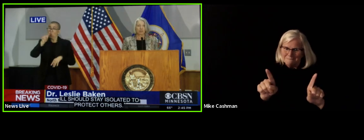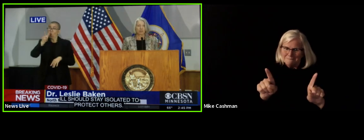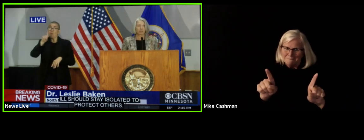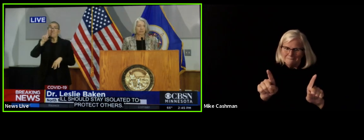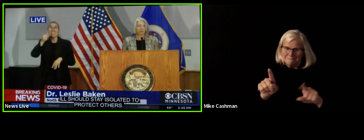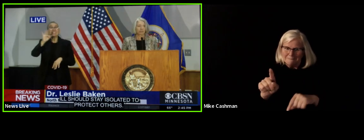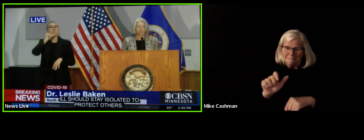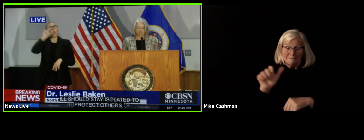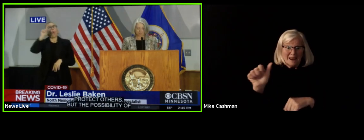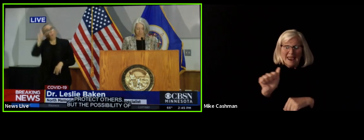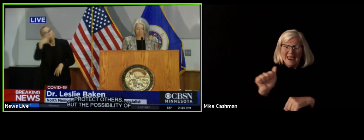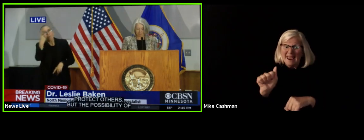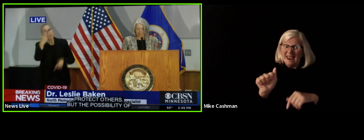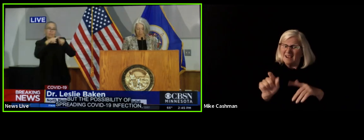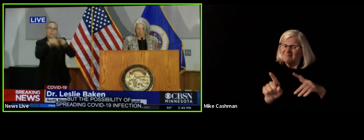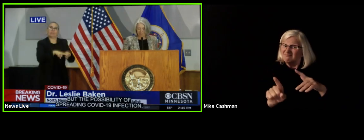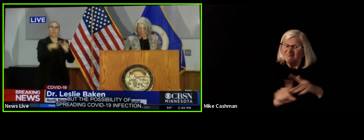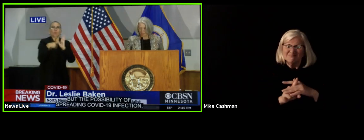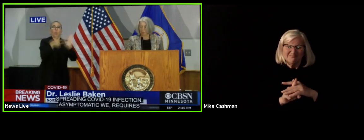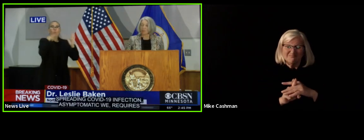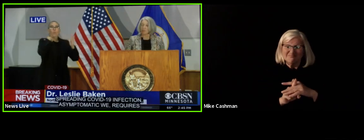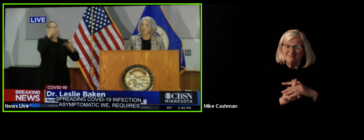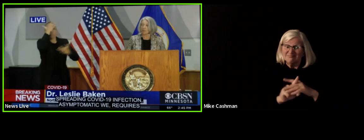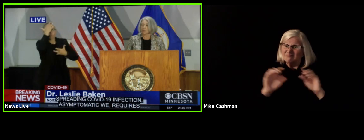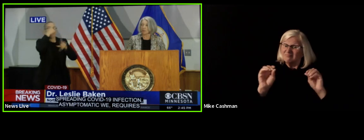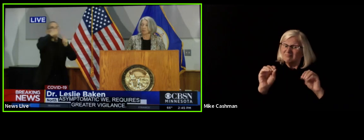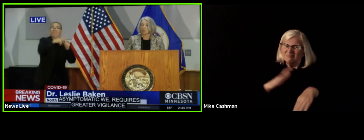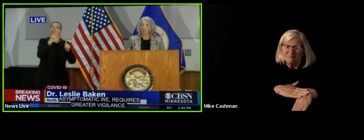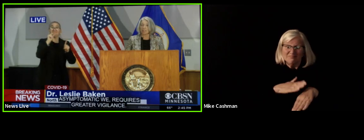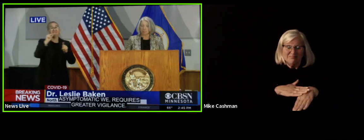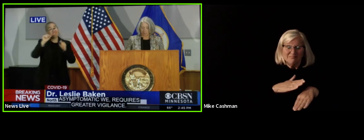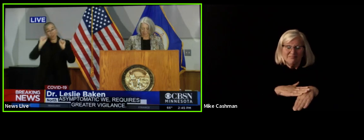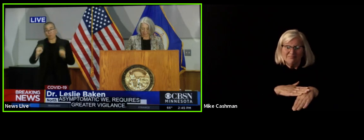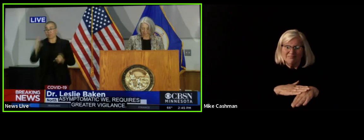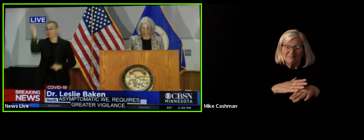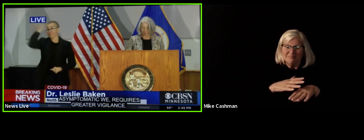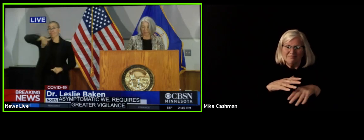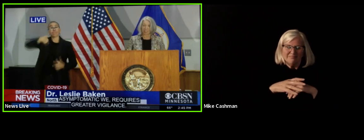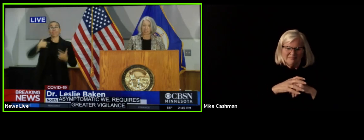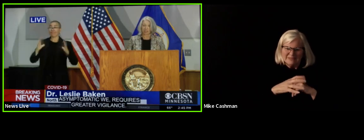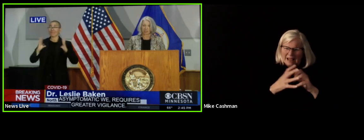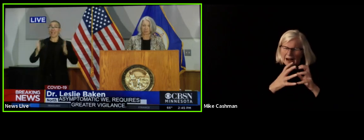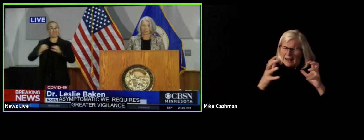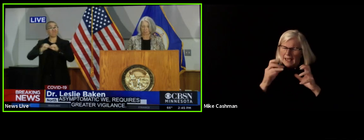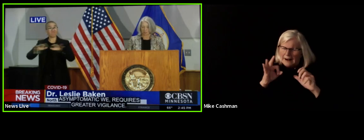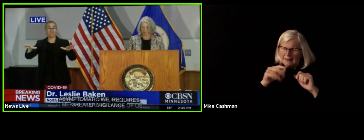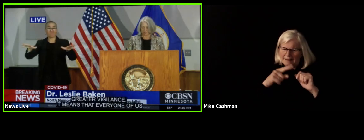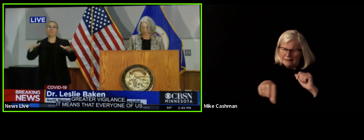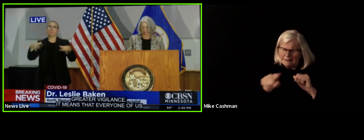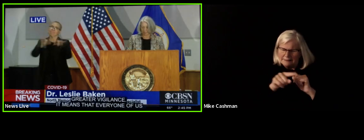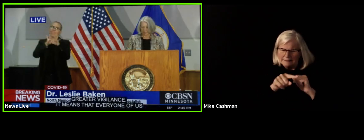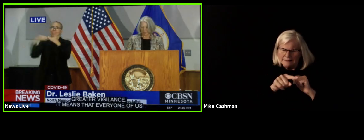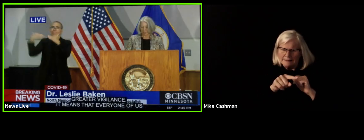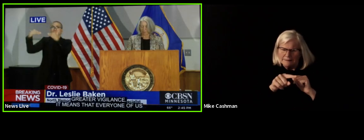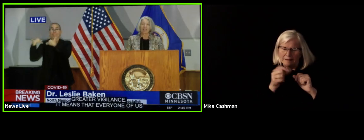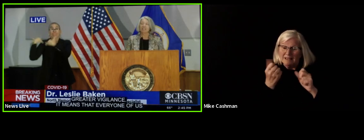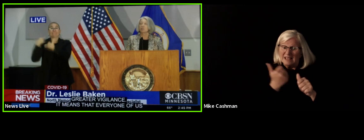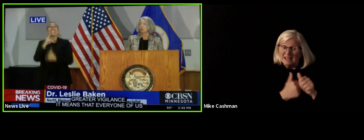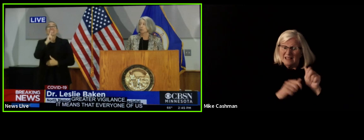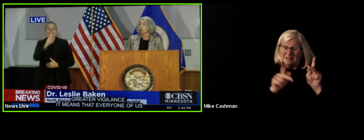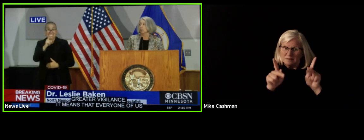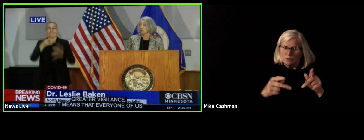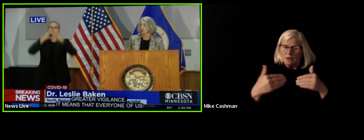greater vigilance. It means that every one of us bears a responsibility to protect our community. By wearing